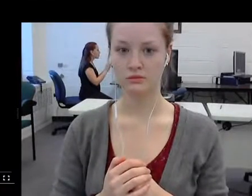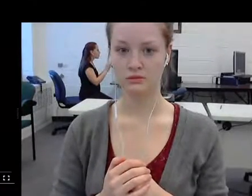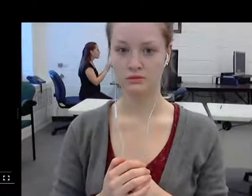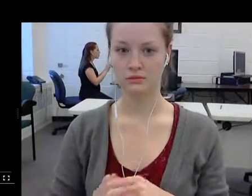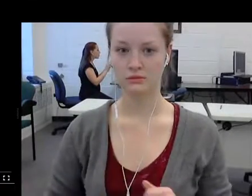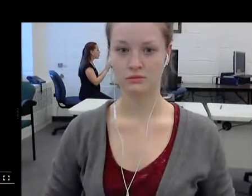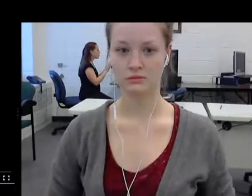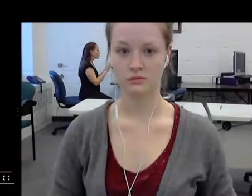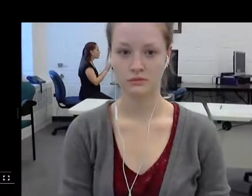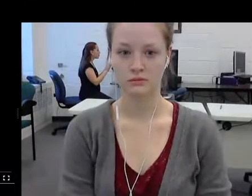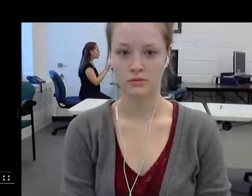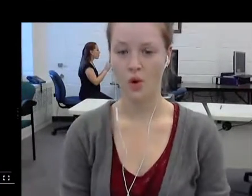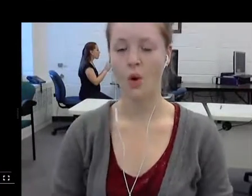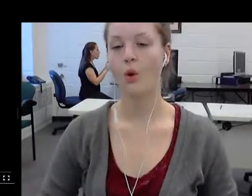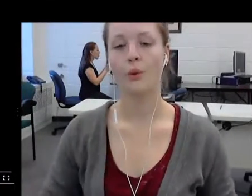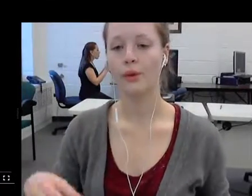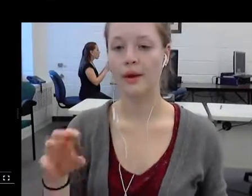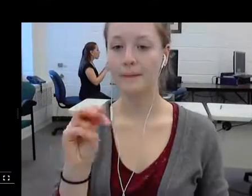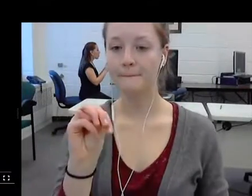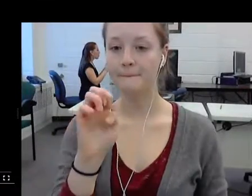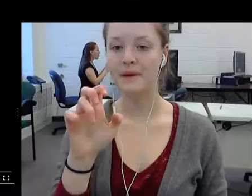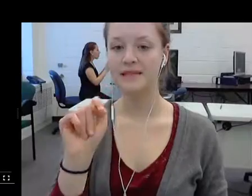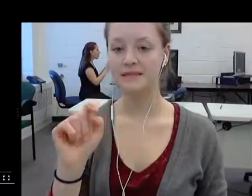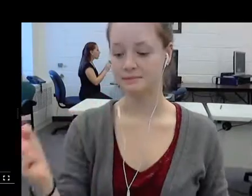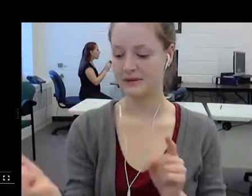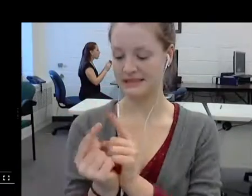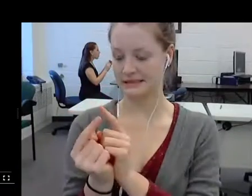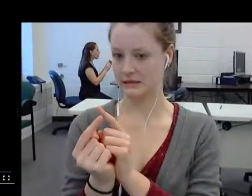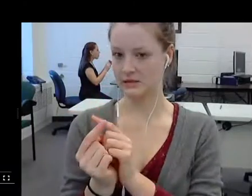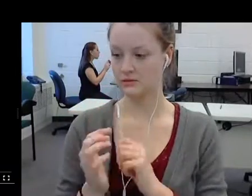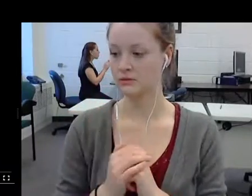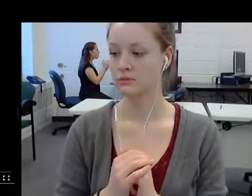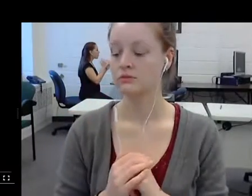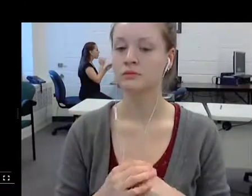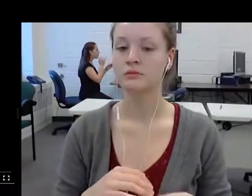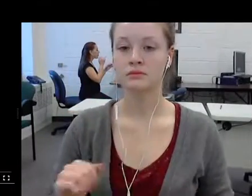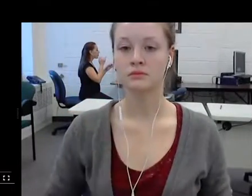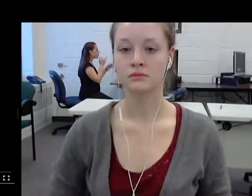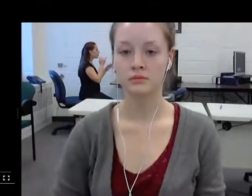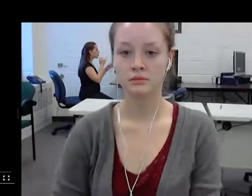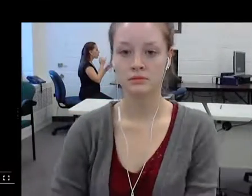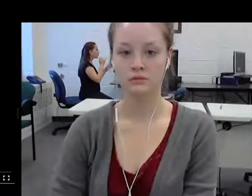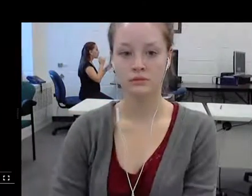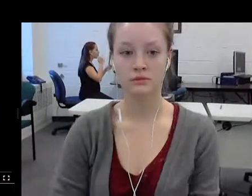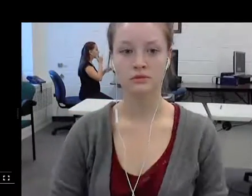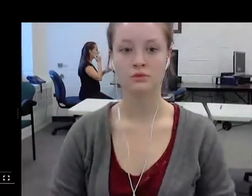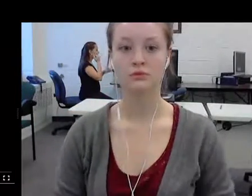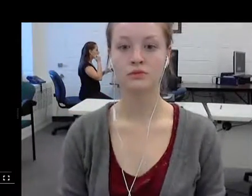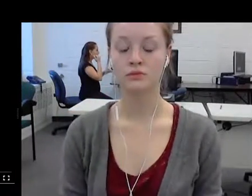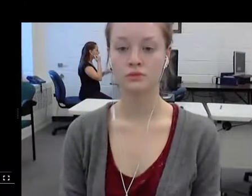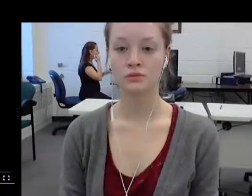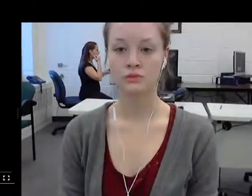And I think we'll stop there. Even though we've got a little more room here, we could add another